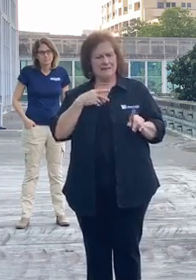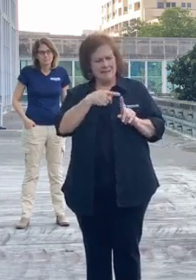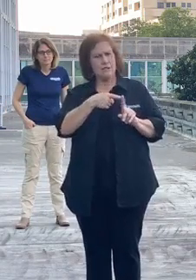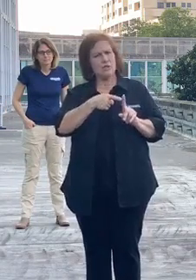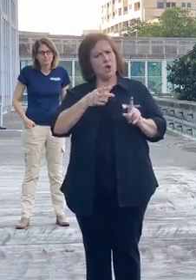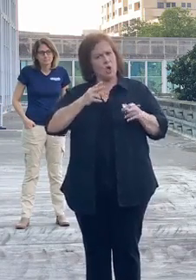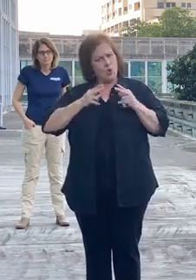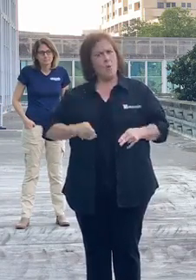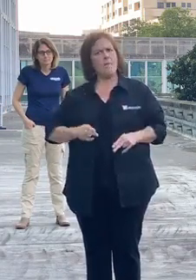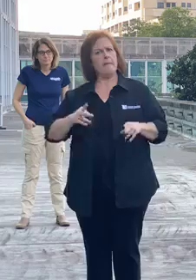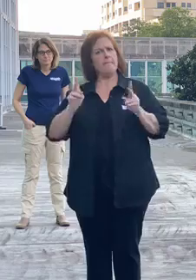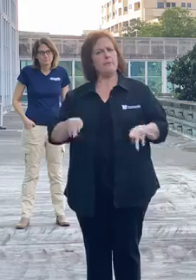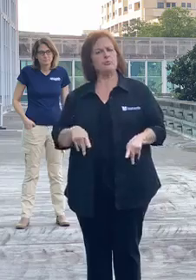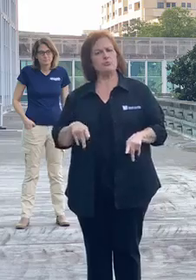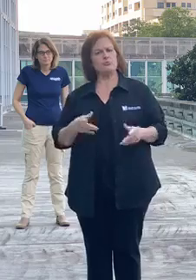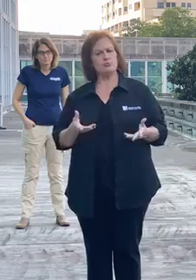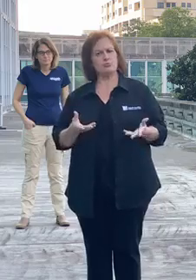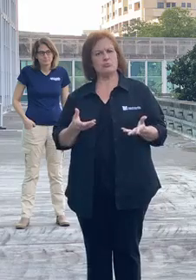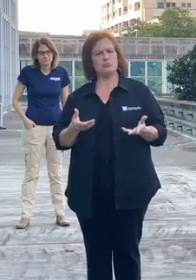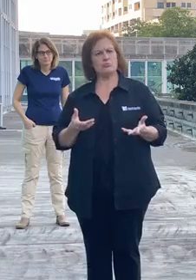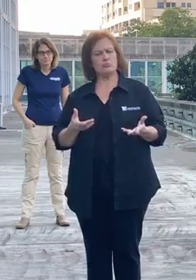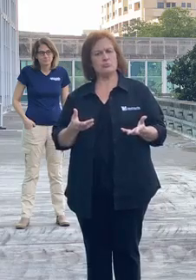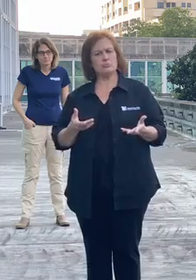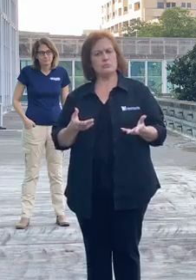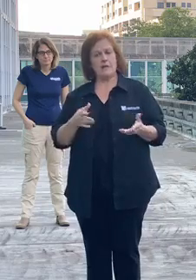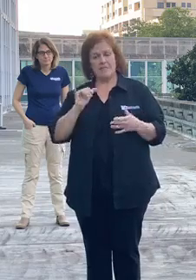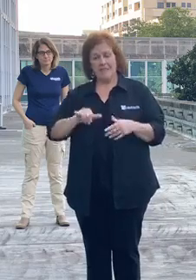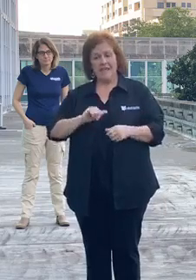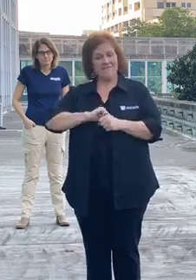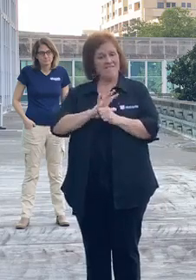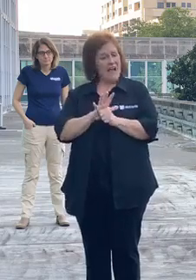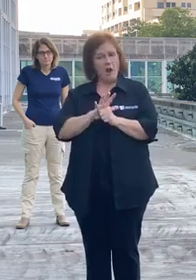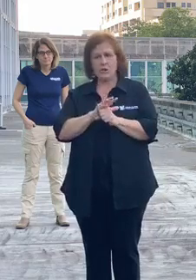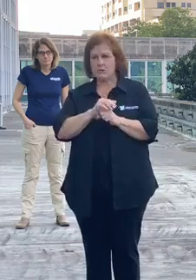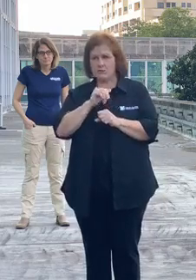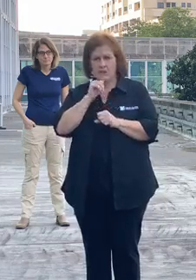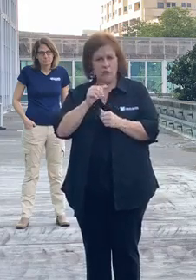He's a human being. And this virus